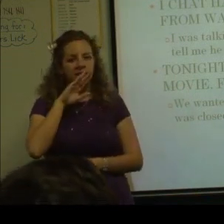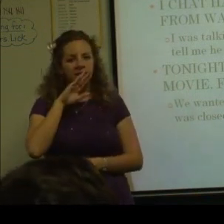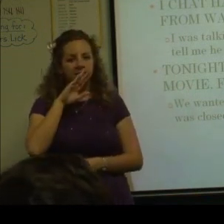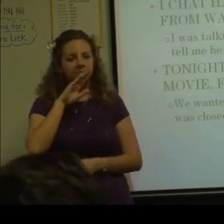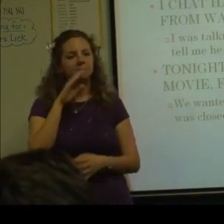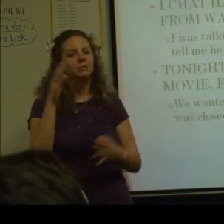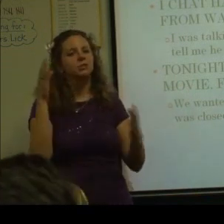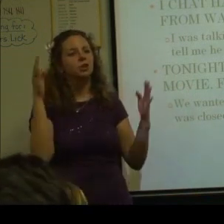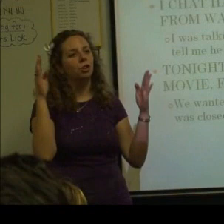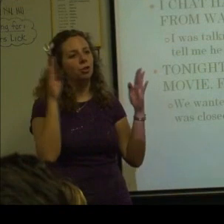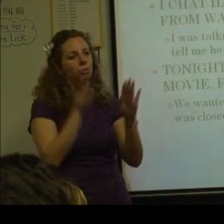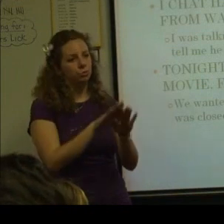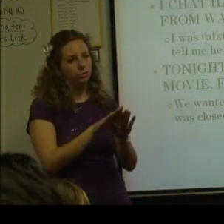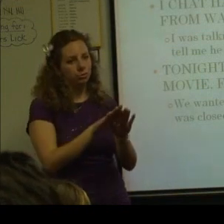frustrated, close.